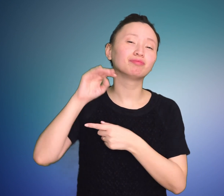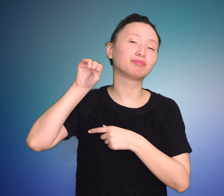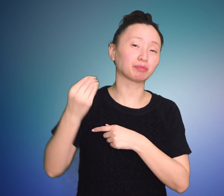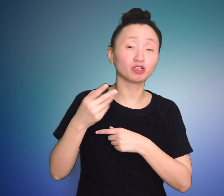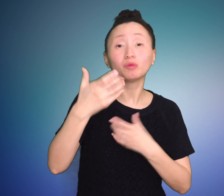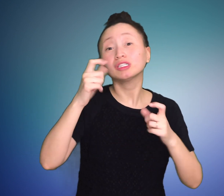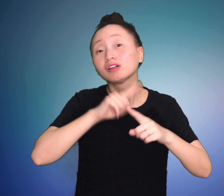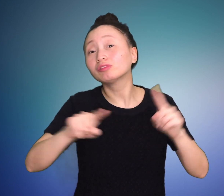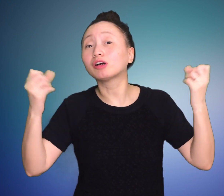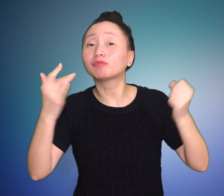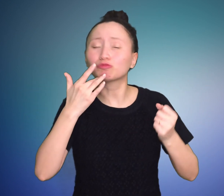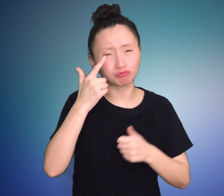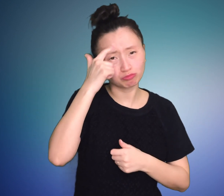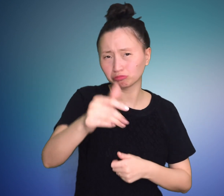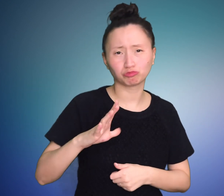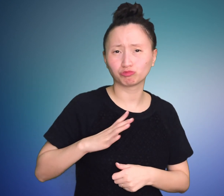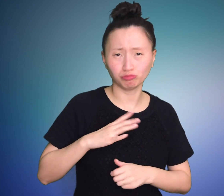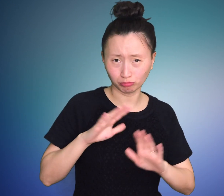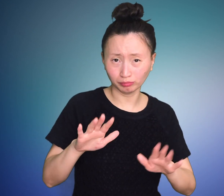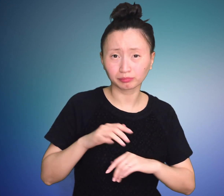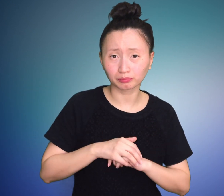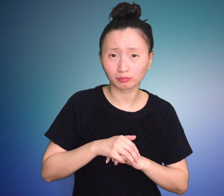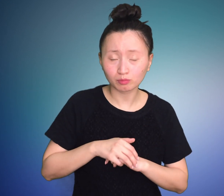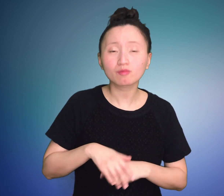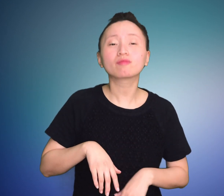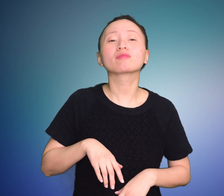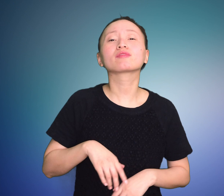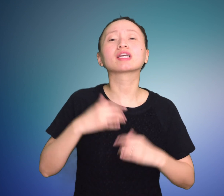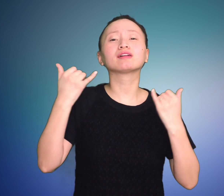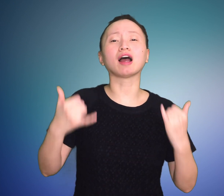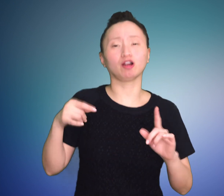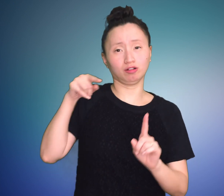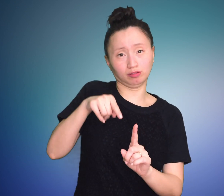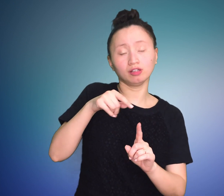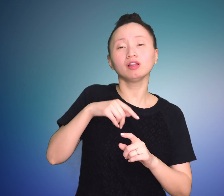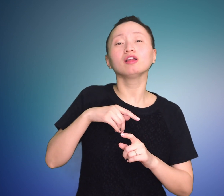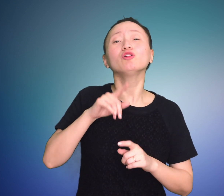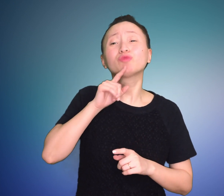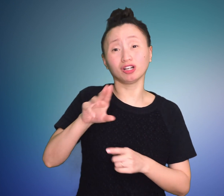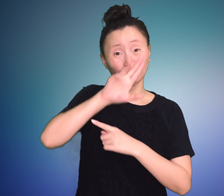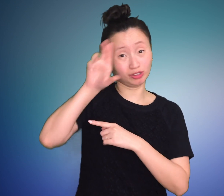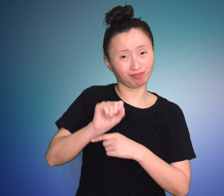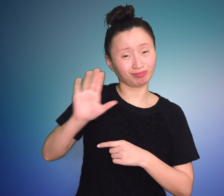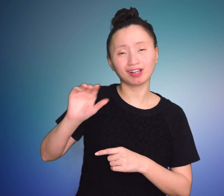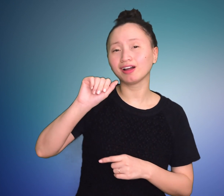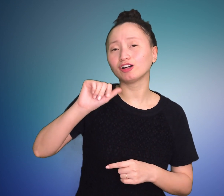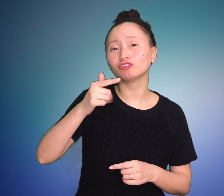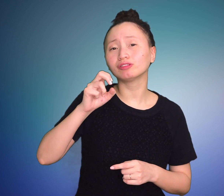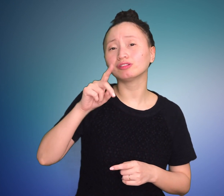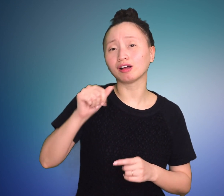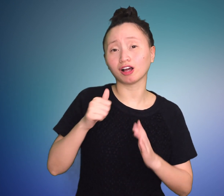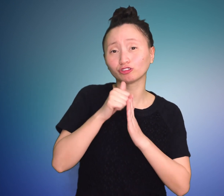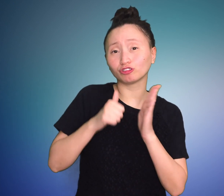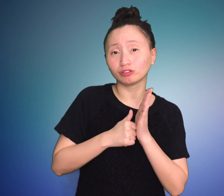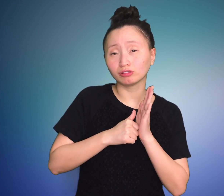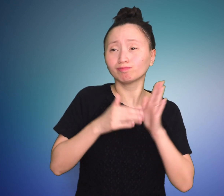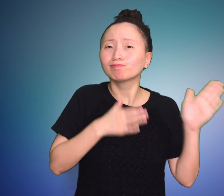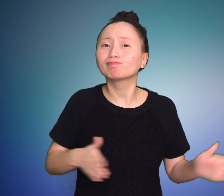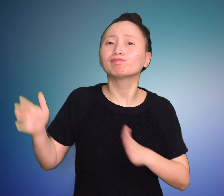minorities. However, if you have your own sign, totally up to you, you can use whatever you like. If we look at the agenda of the U.S., we see